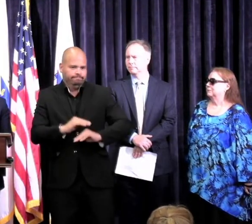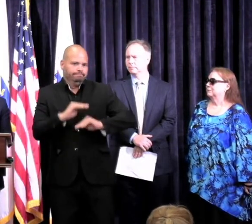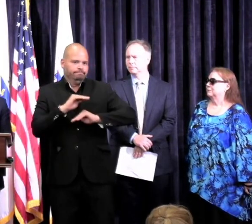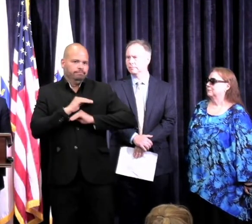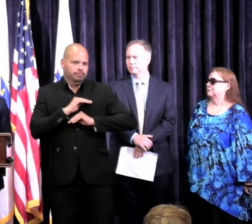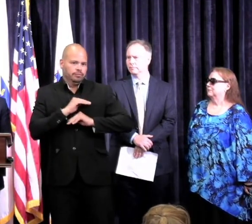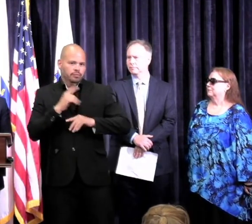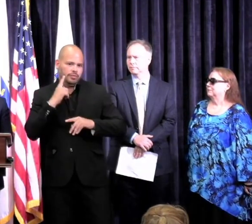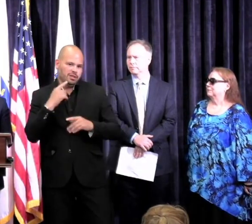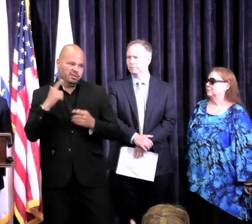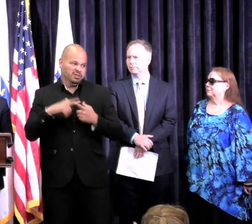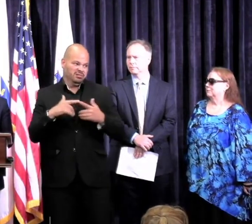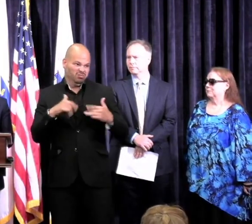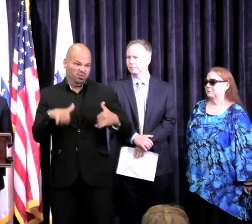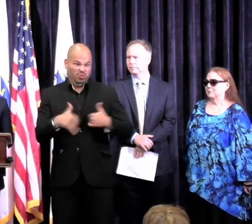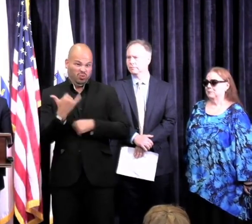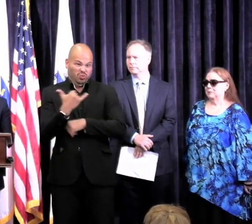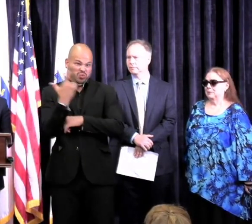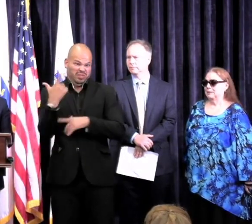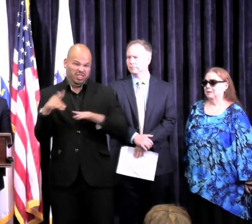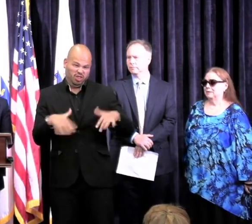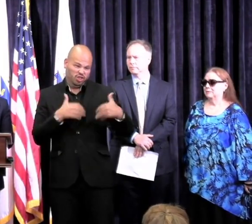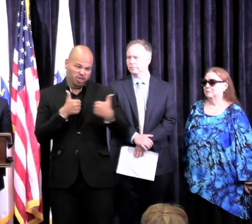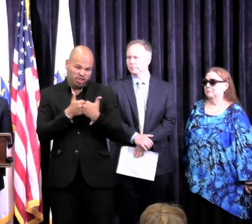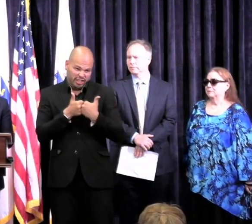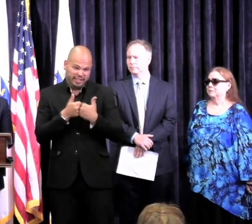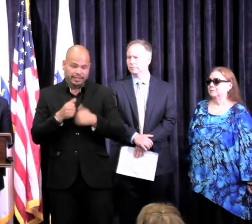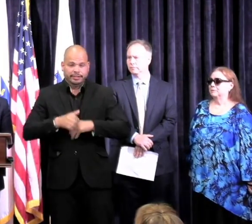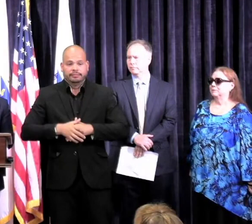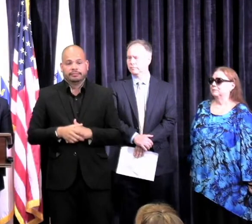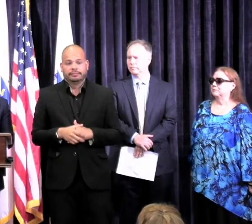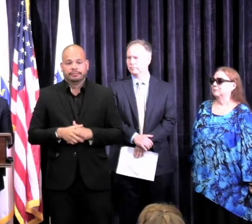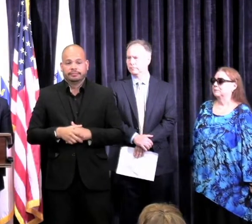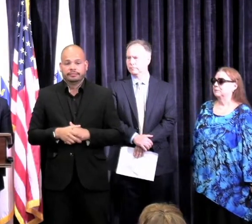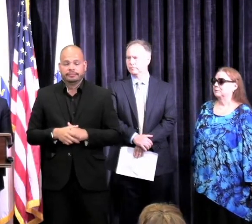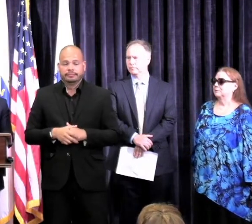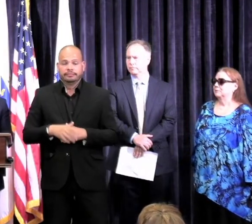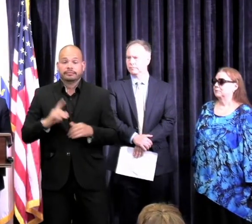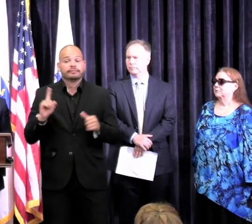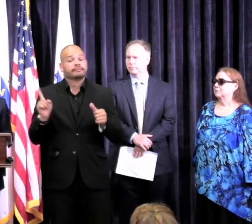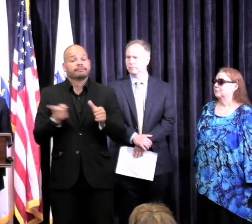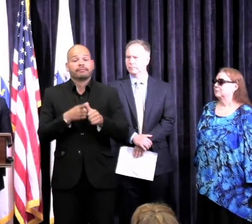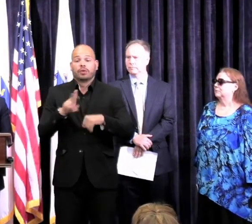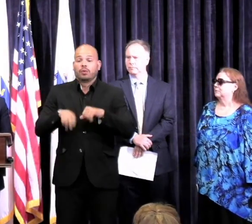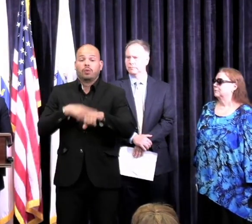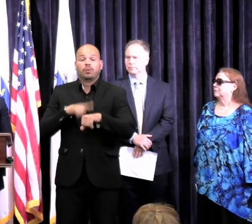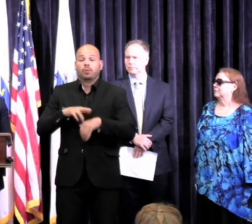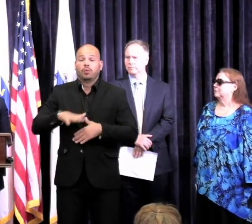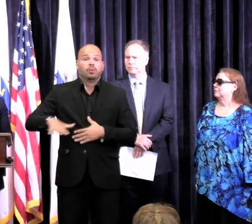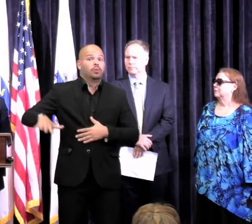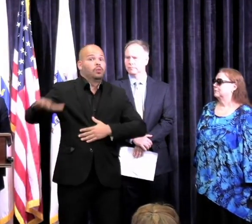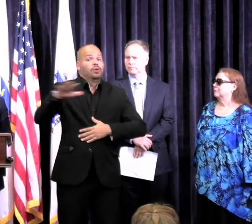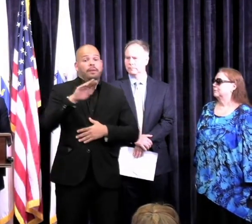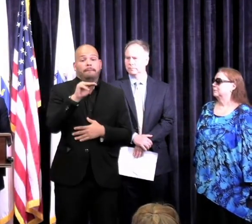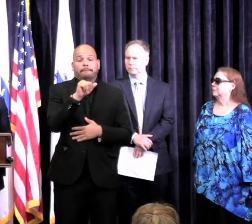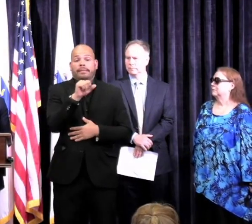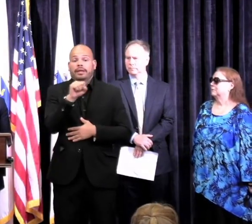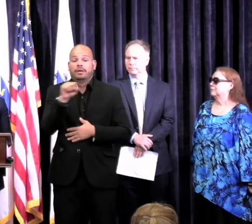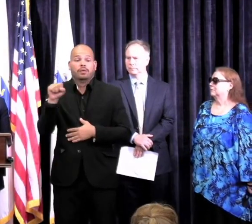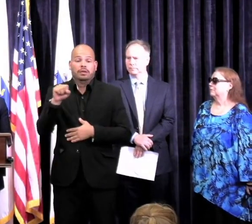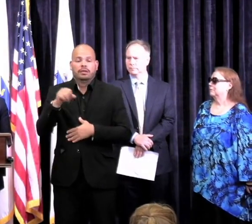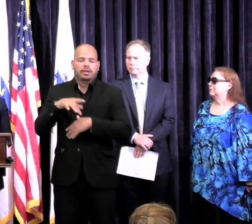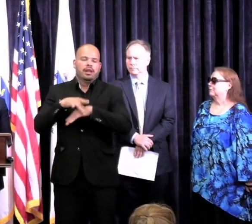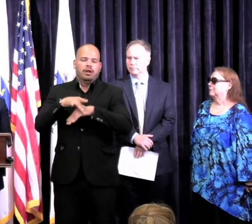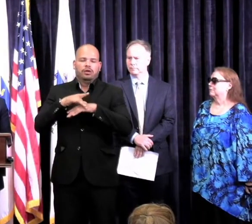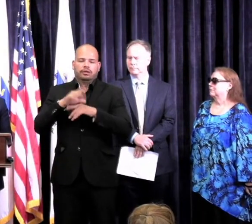people across the state we created the nation's first climate Chief to make sure that our entire government is PR is focused on protecting